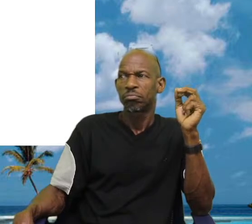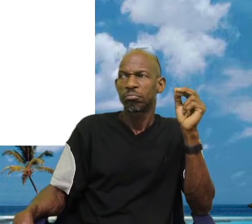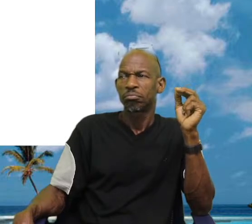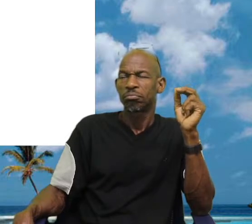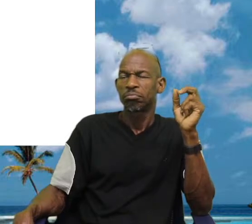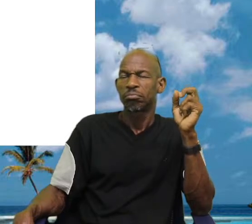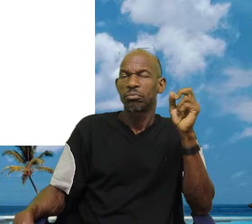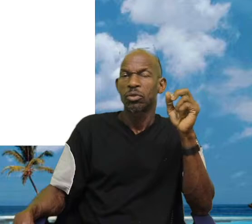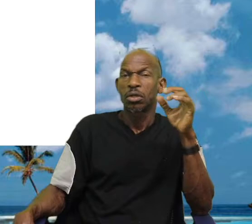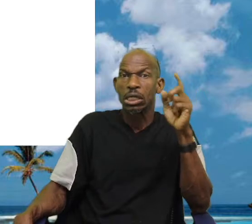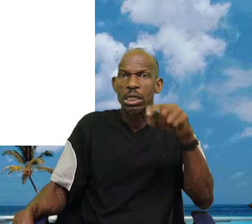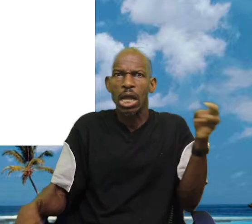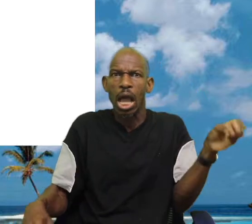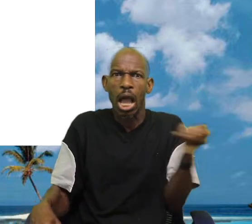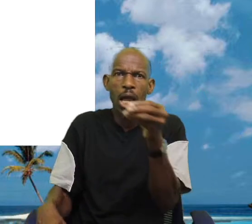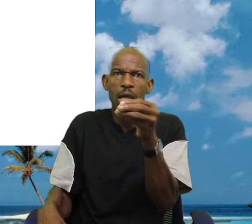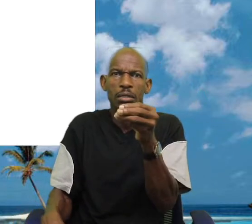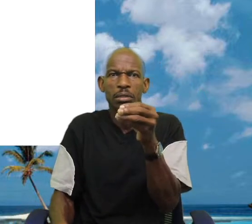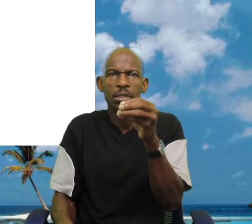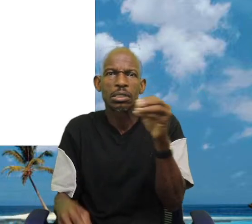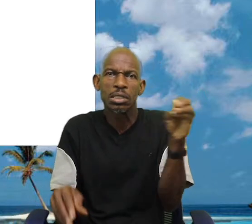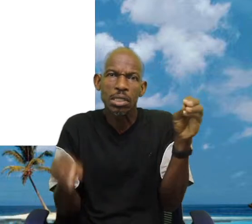is,